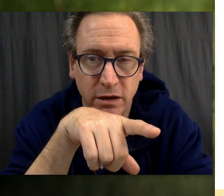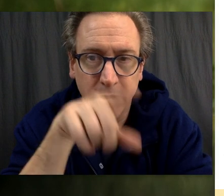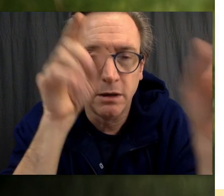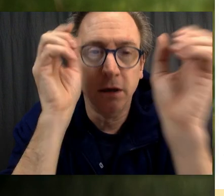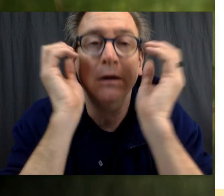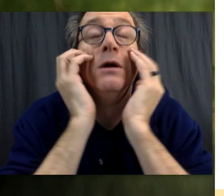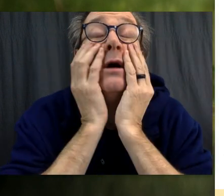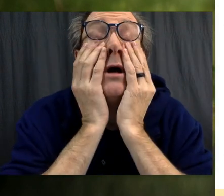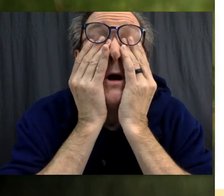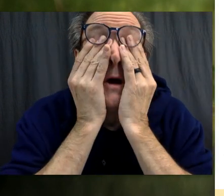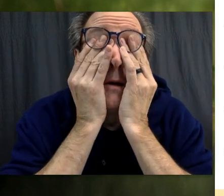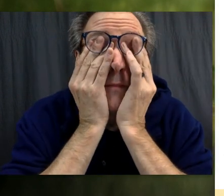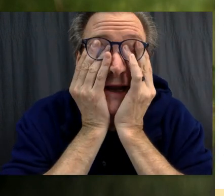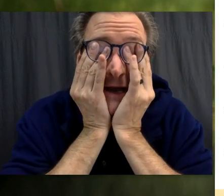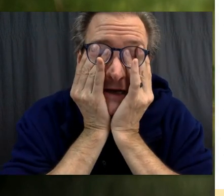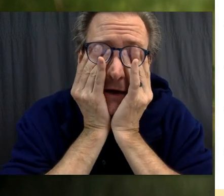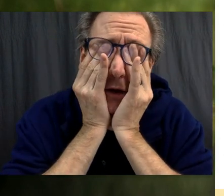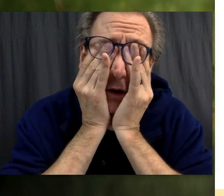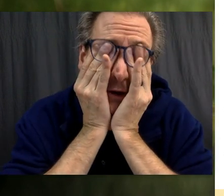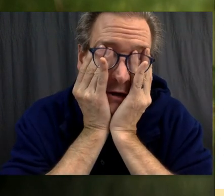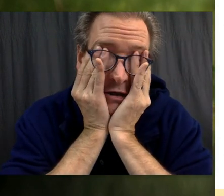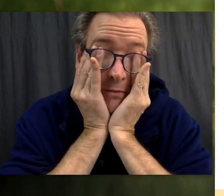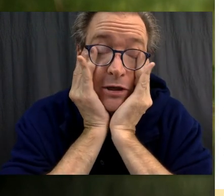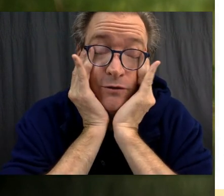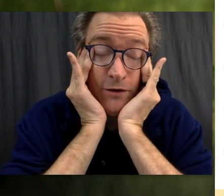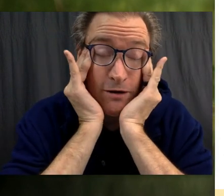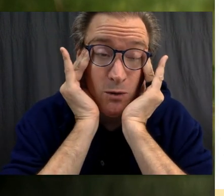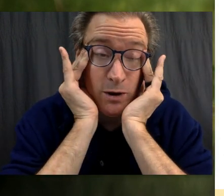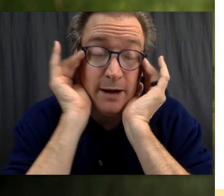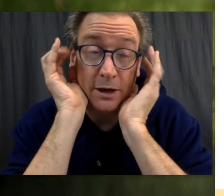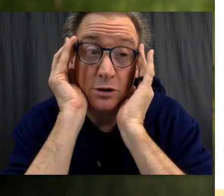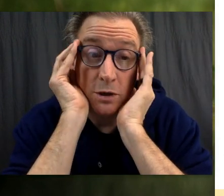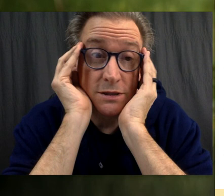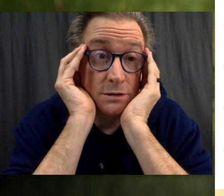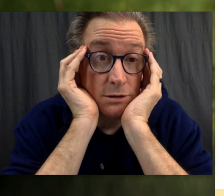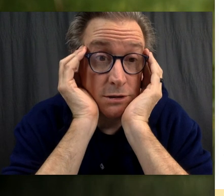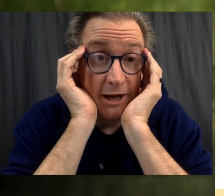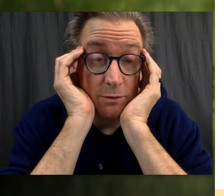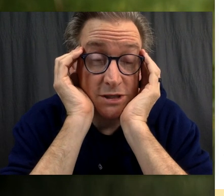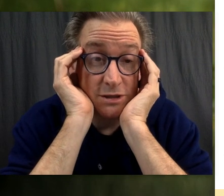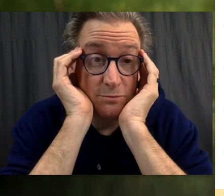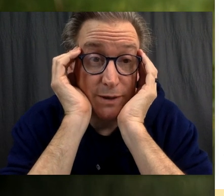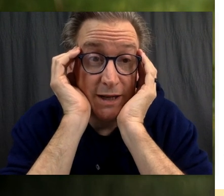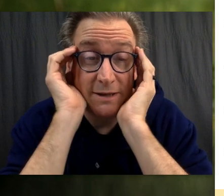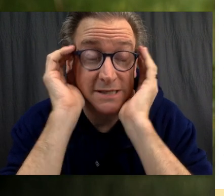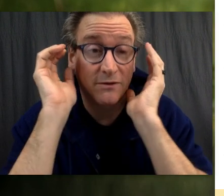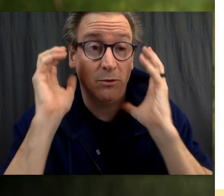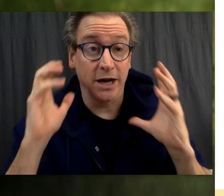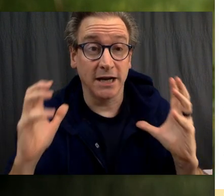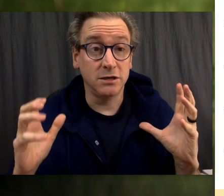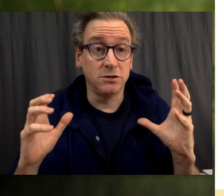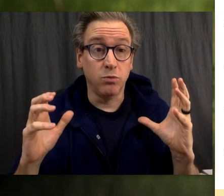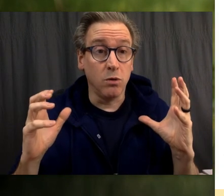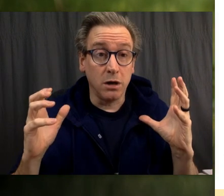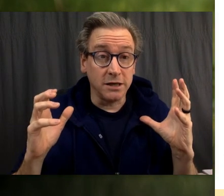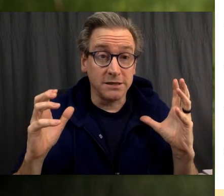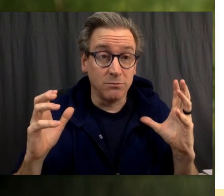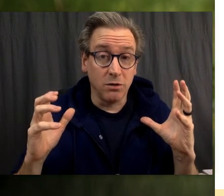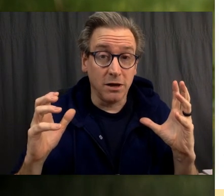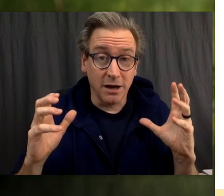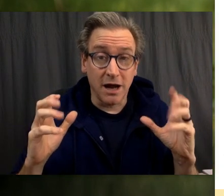front. But I can't tell you how long it took me to figure out what that picture was. And I was beating myself up going,